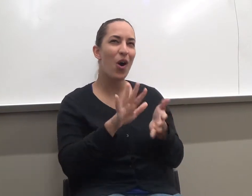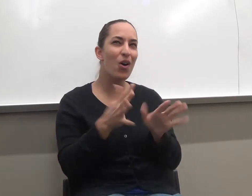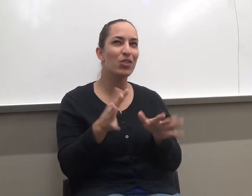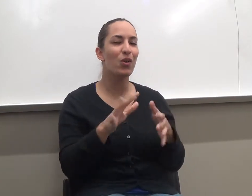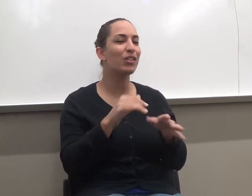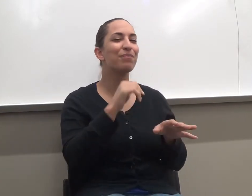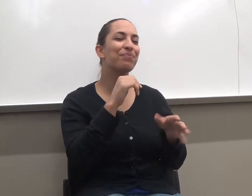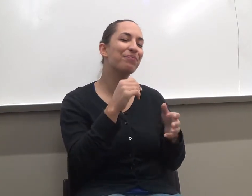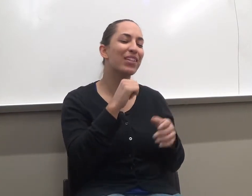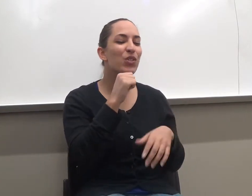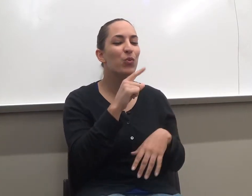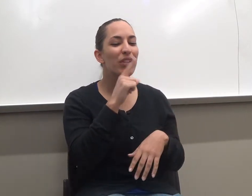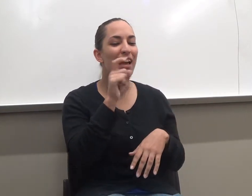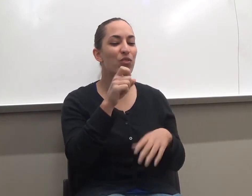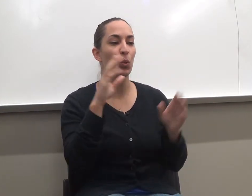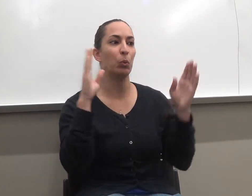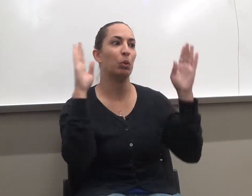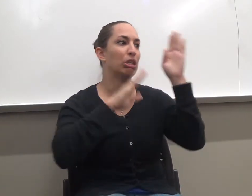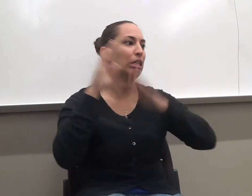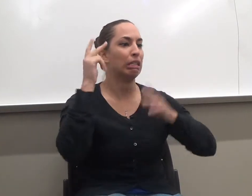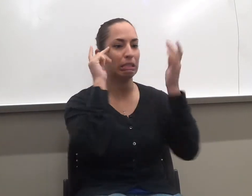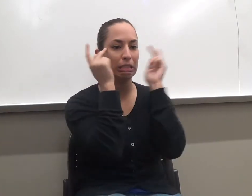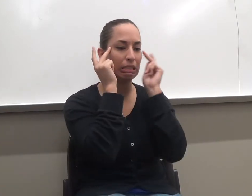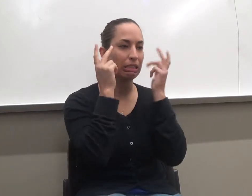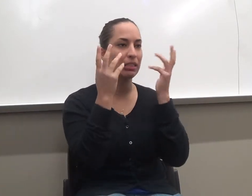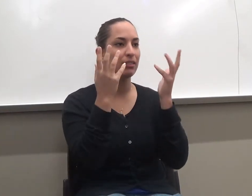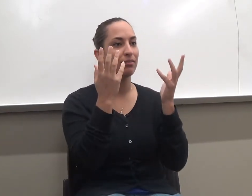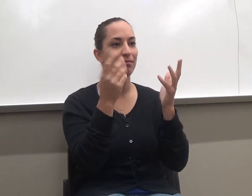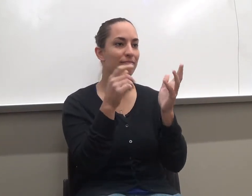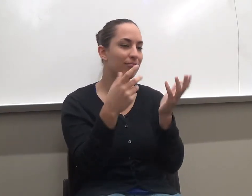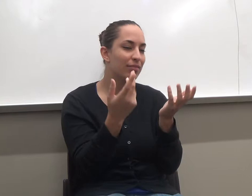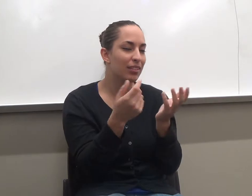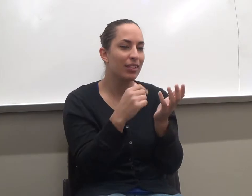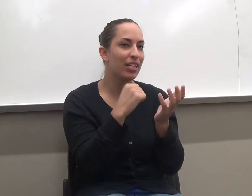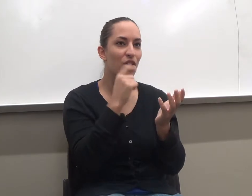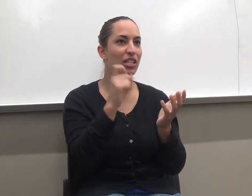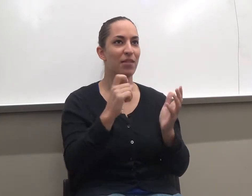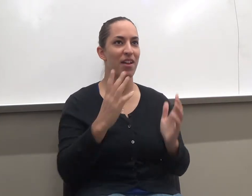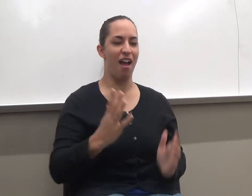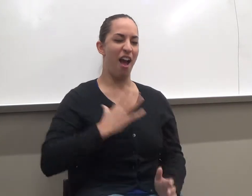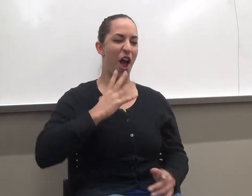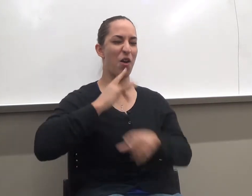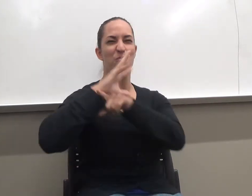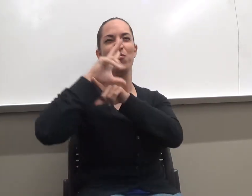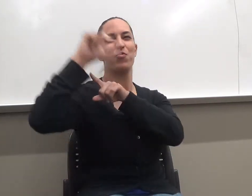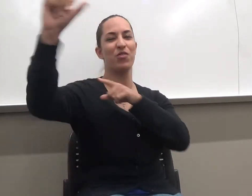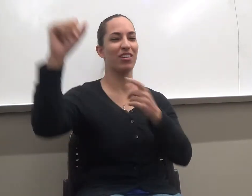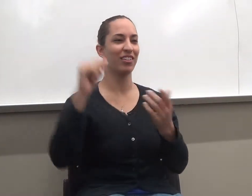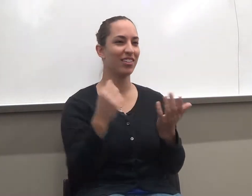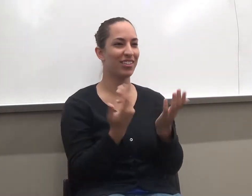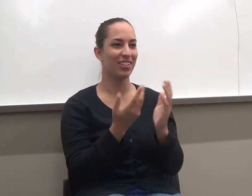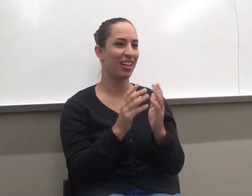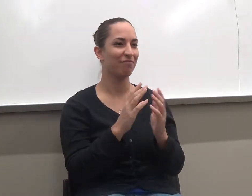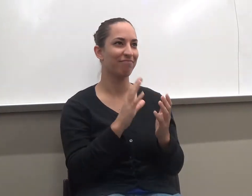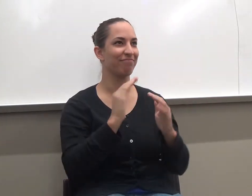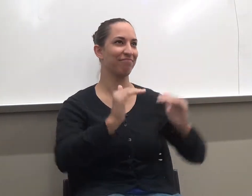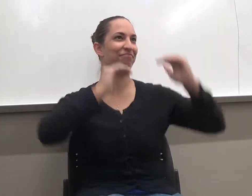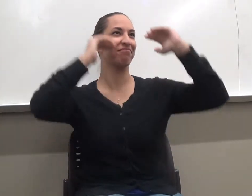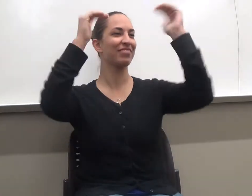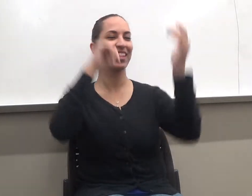worry, you know, you don't need to turn in a literary masterpiece this time. Mostly I want you